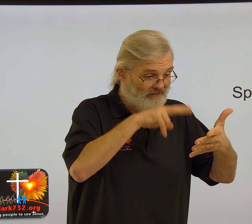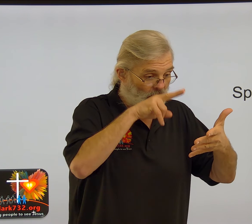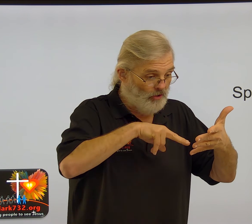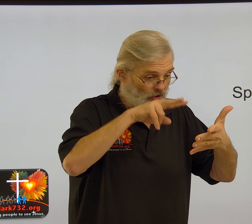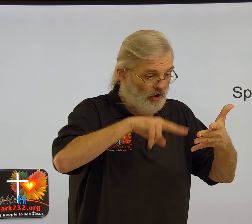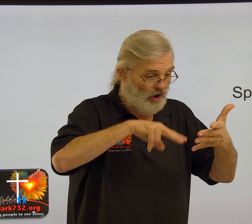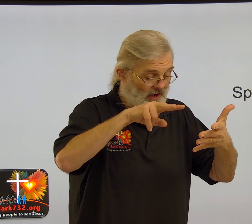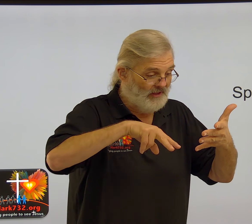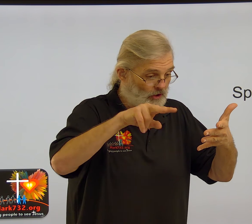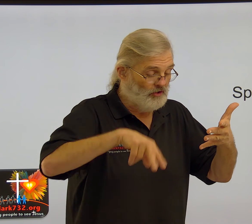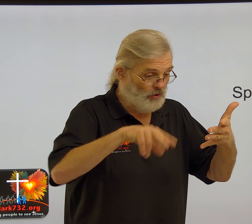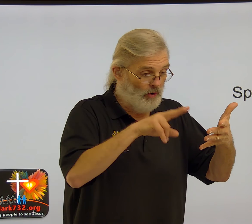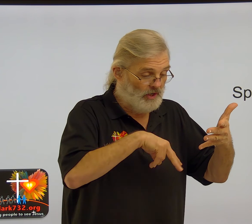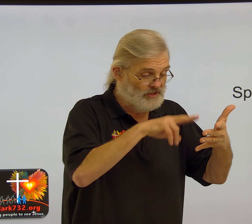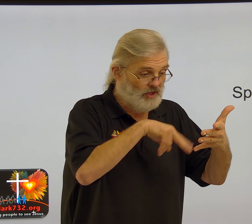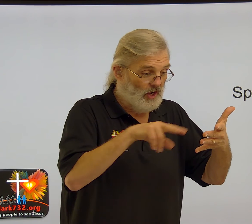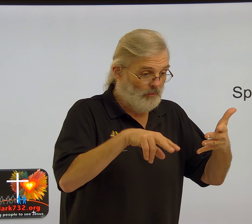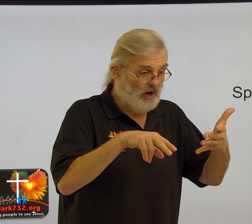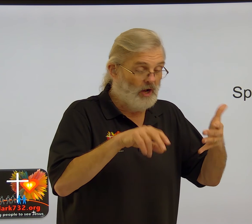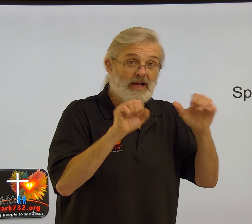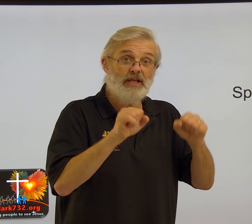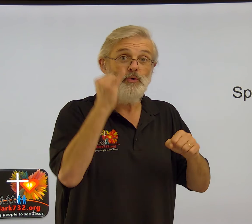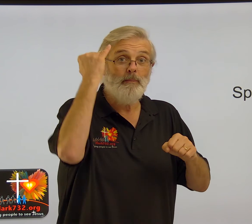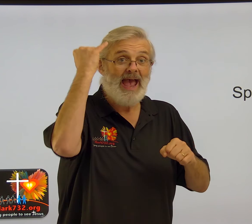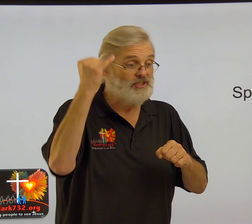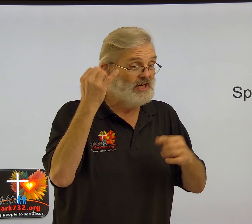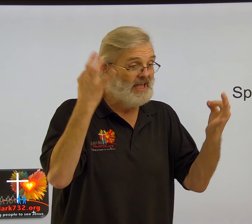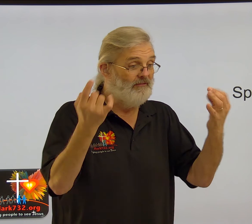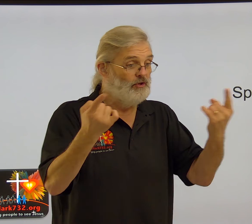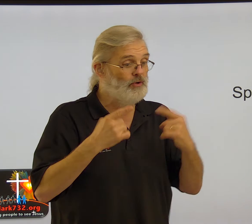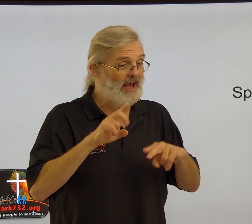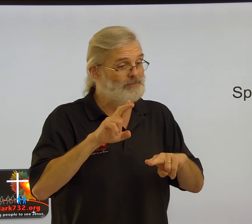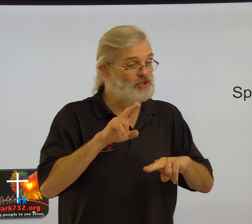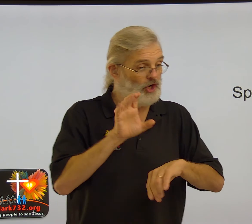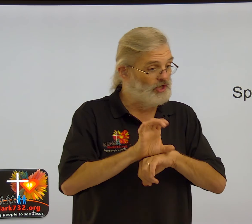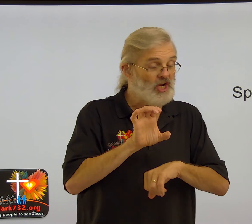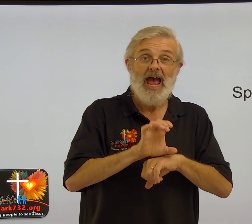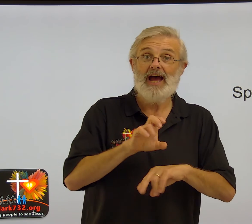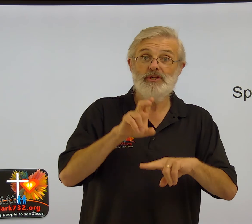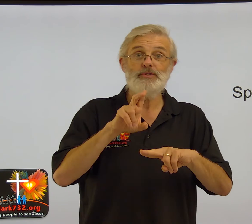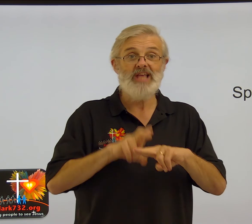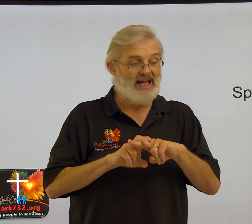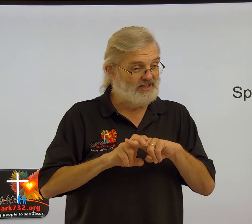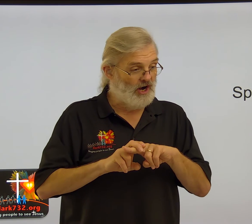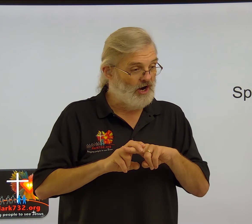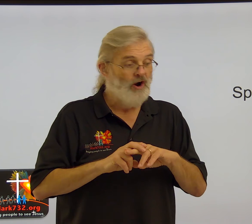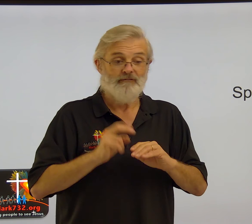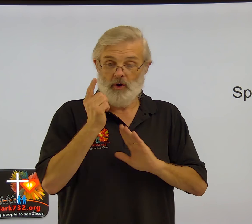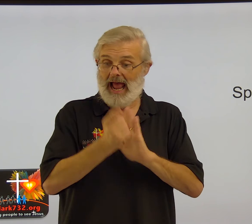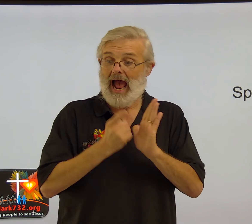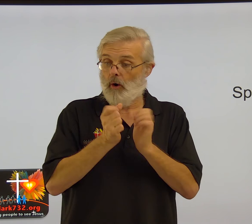follow along and they look at the words. Well, can you imagine if you came to church and you sat there for an hour with